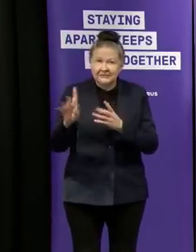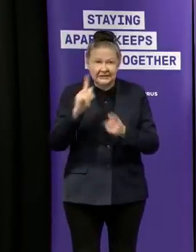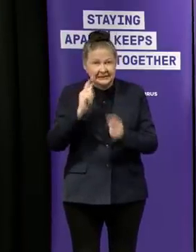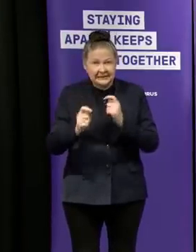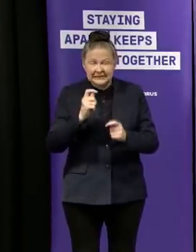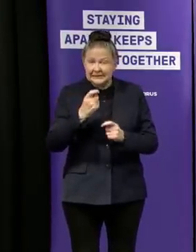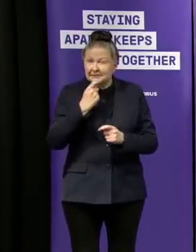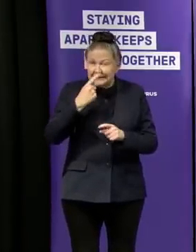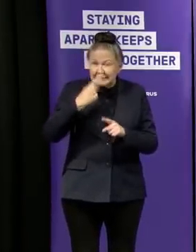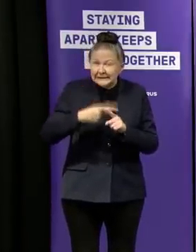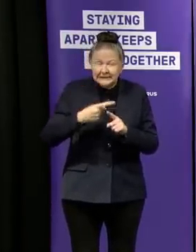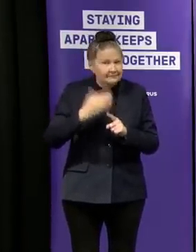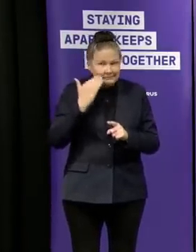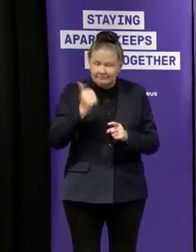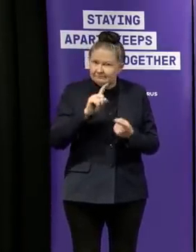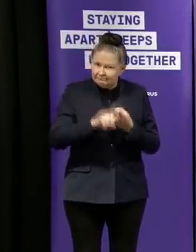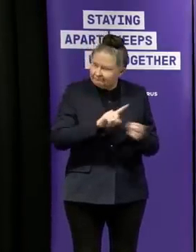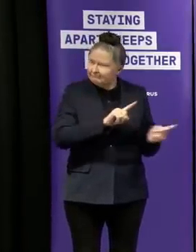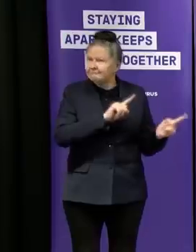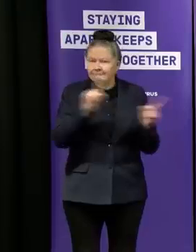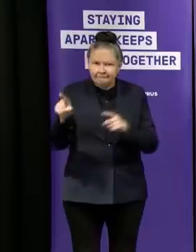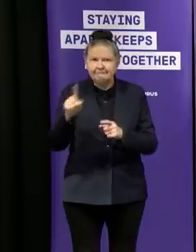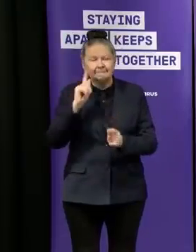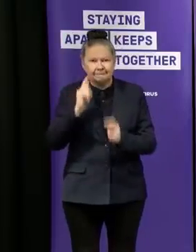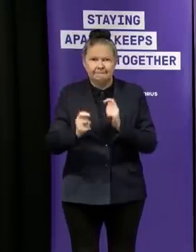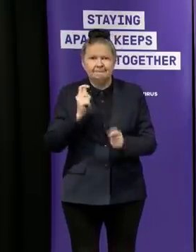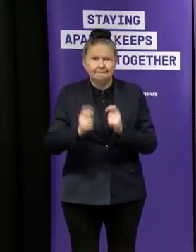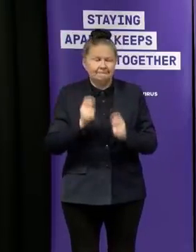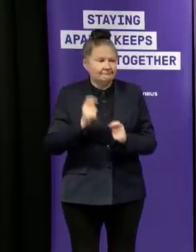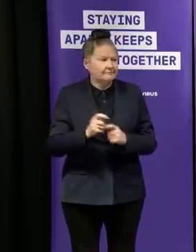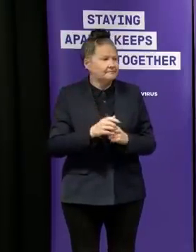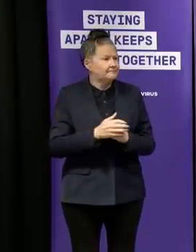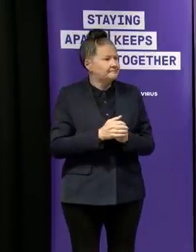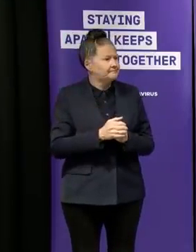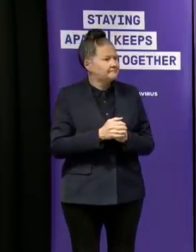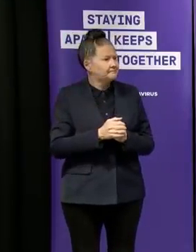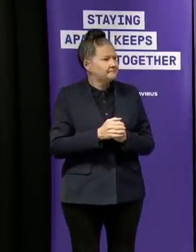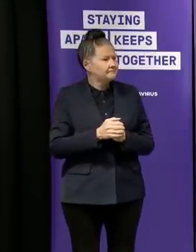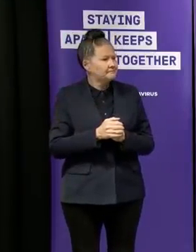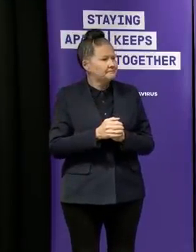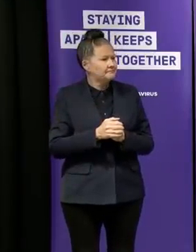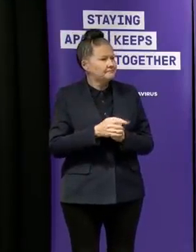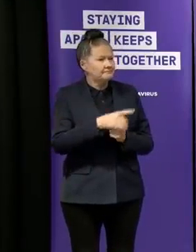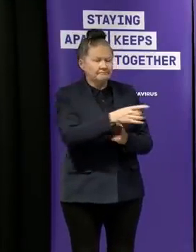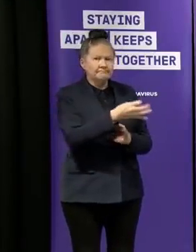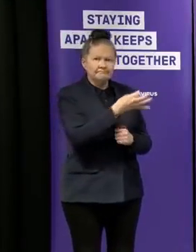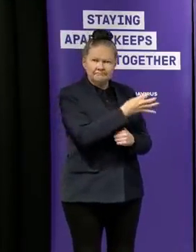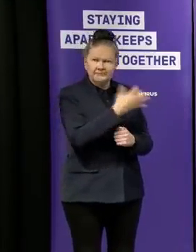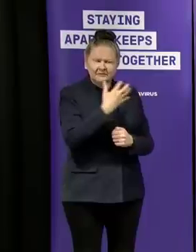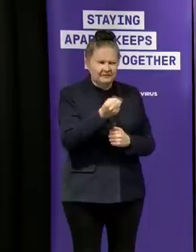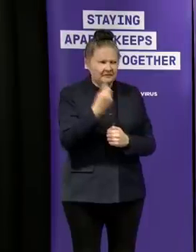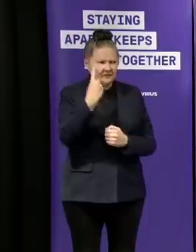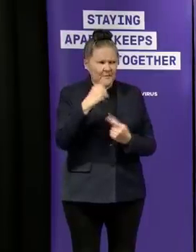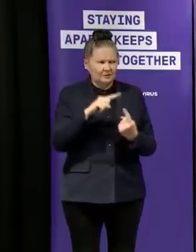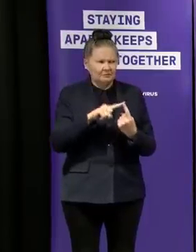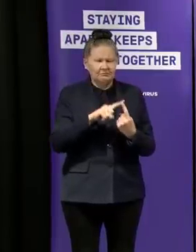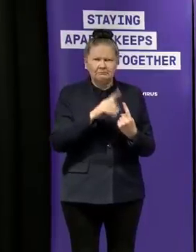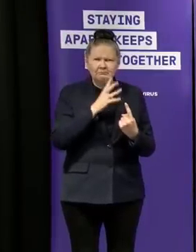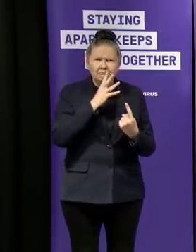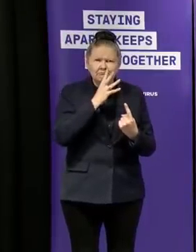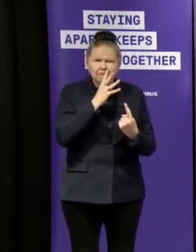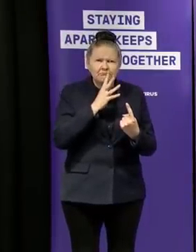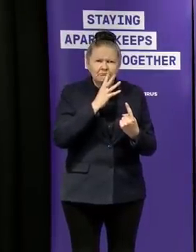symptomatic at all. So we'll follow up accordingly. Professor mentioned that there was a mystery case in Box Hill. There was